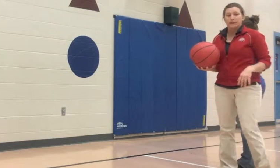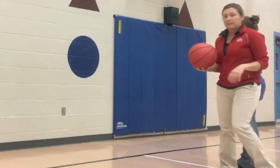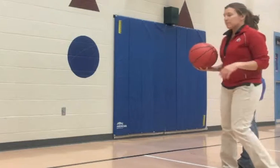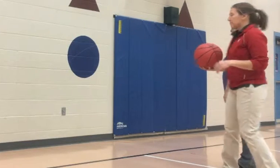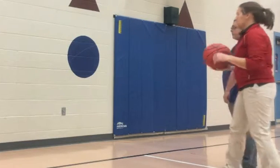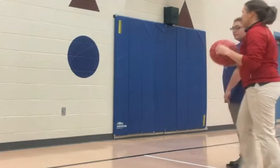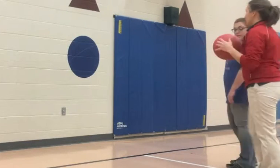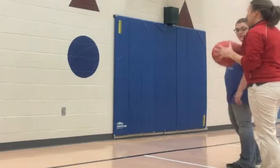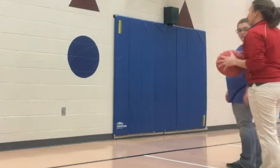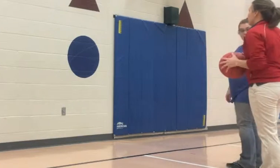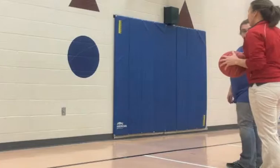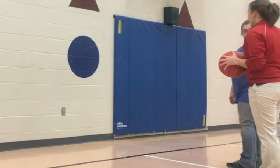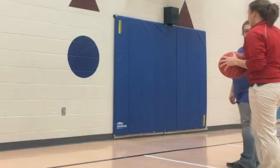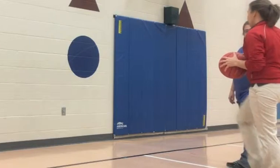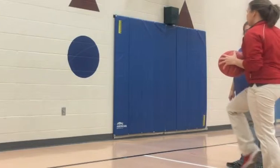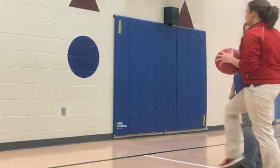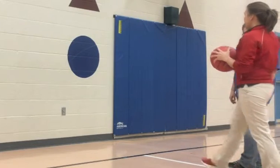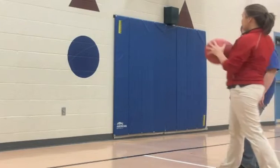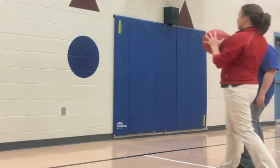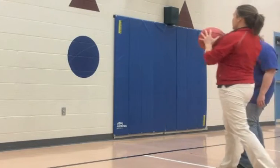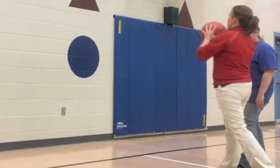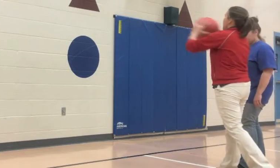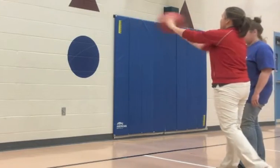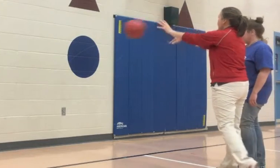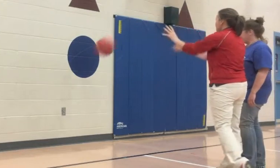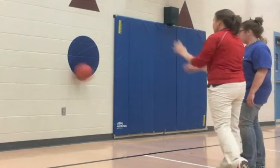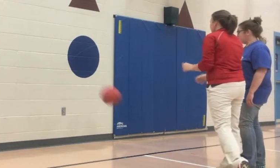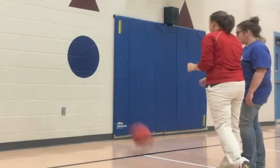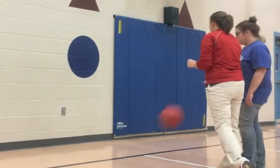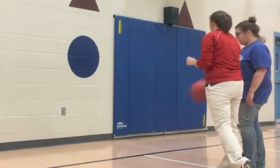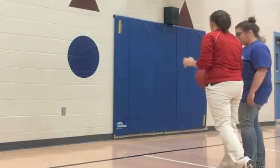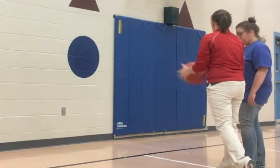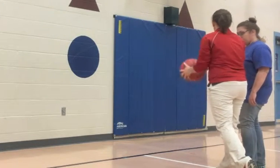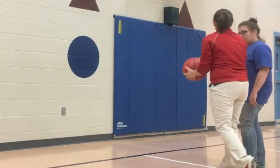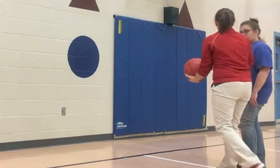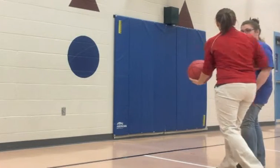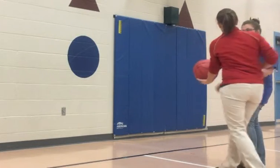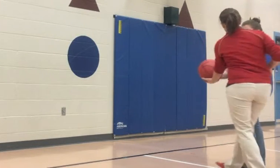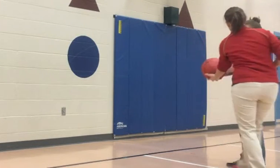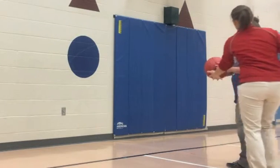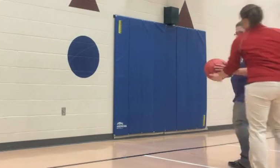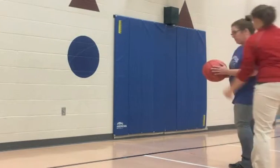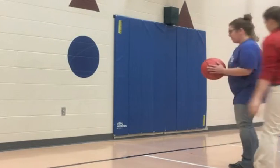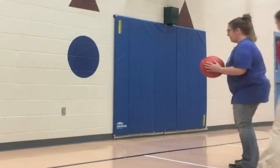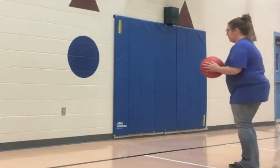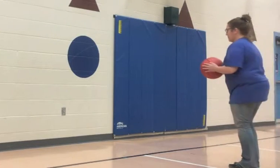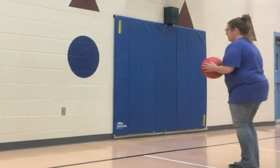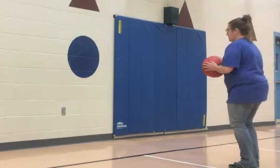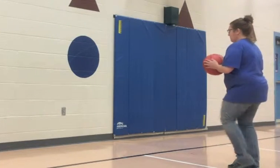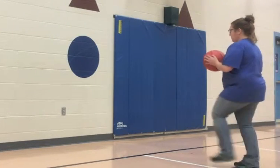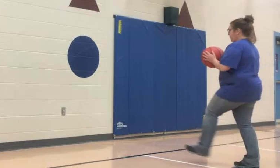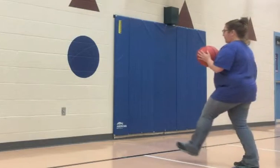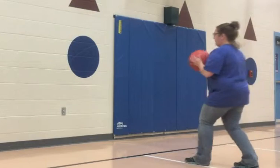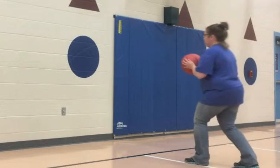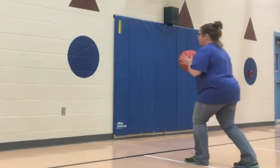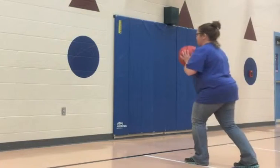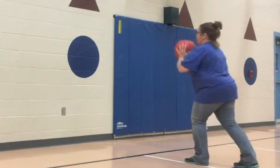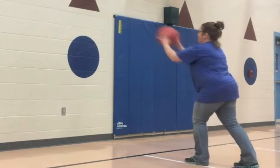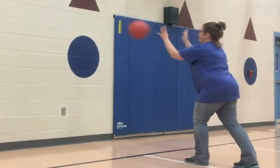it. Okay, Laura, we're going to step and pass to the wall. Your turn. Good. Step and pass to the